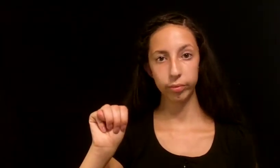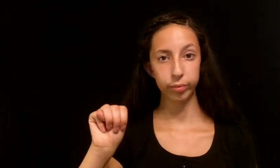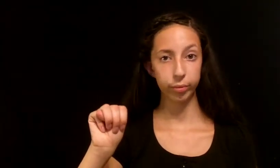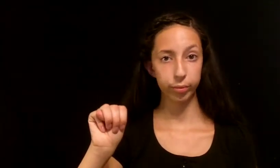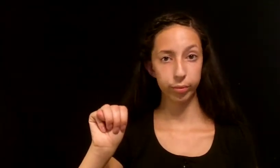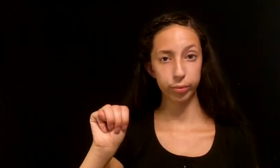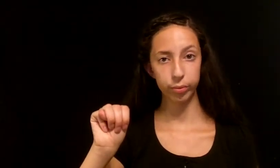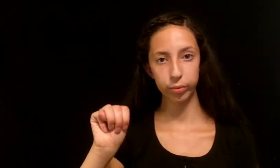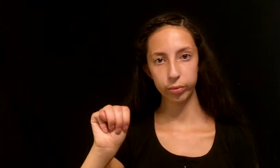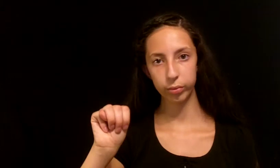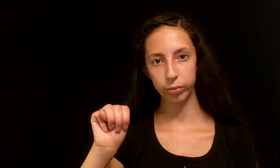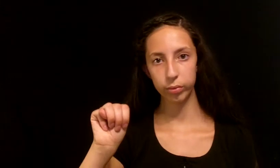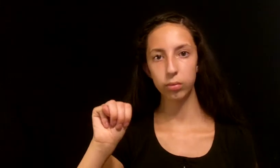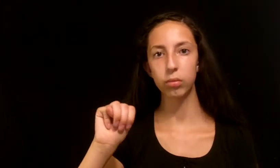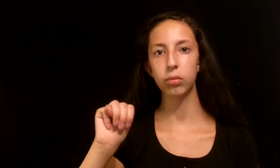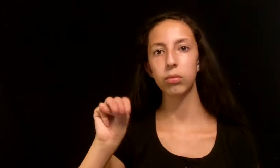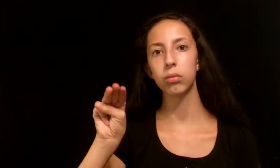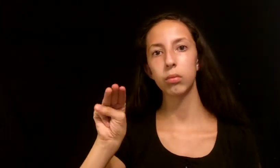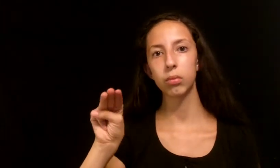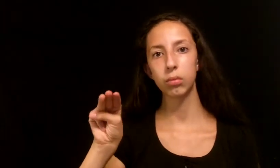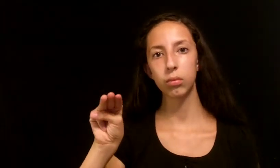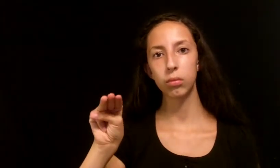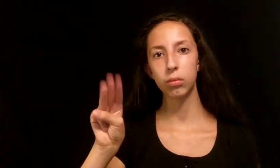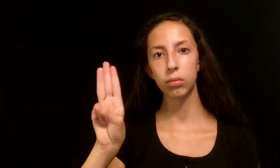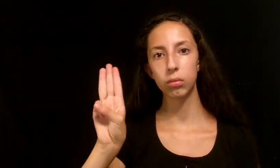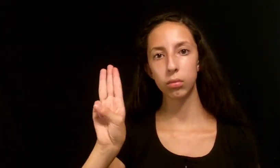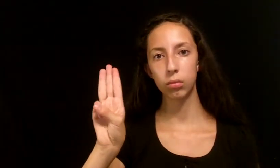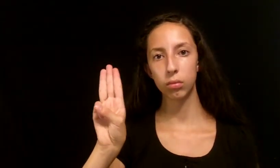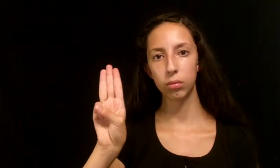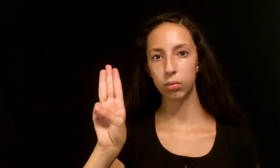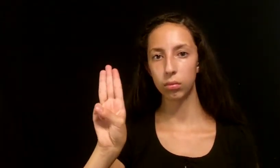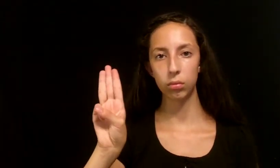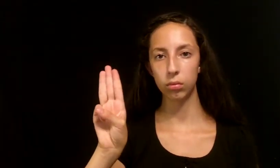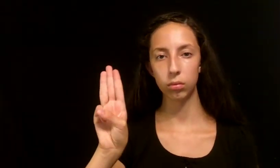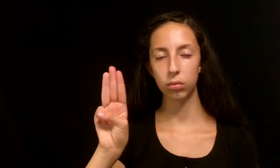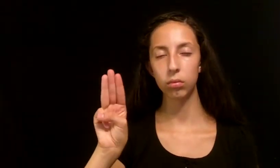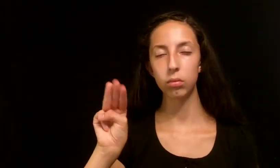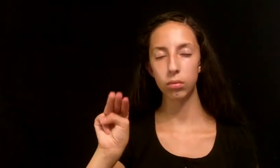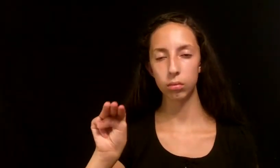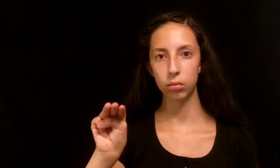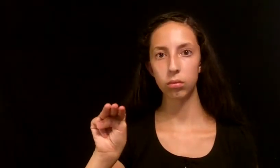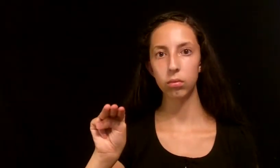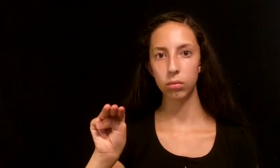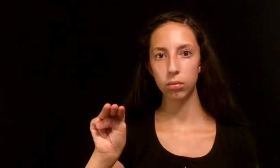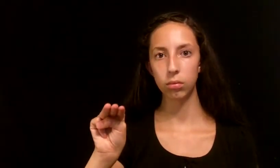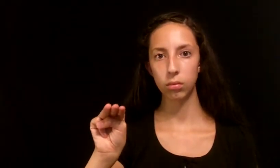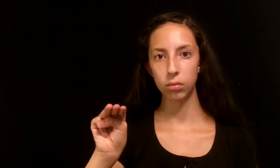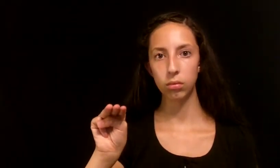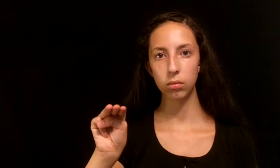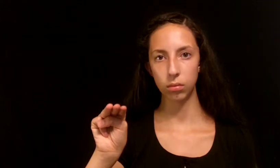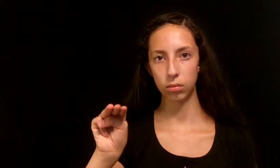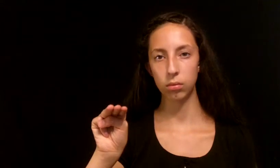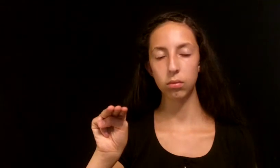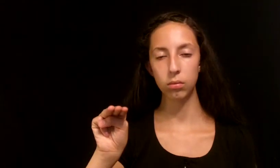that way. You don't need to. Be careful that you don't come up with them. It needs to be straight, flat here,